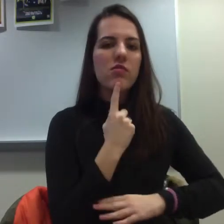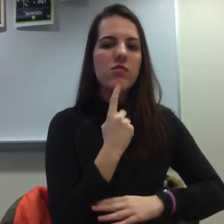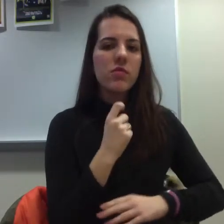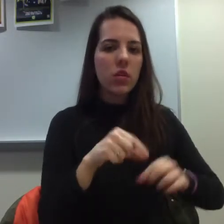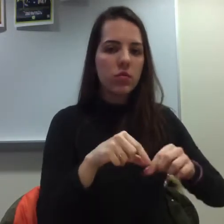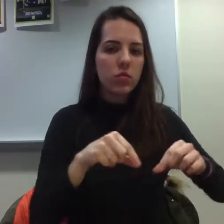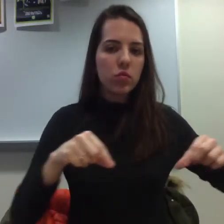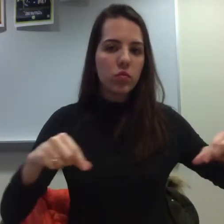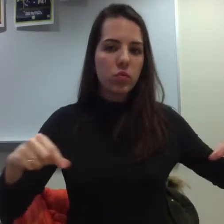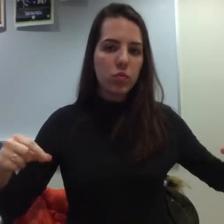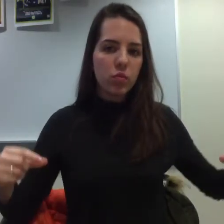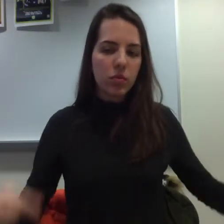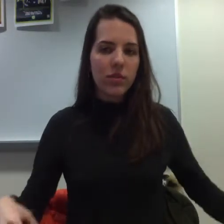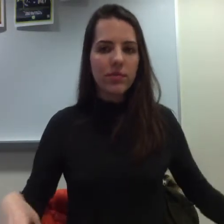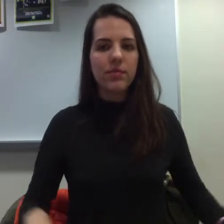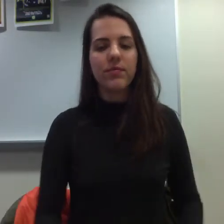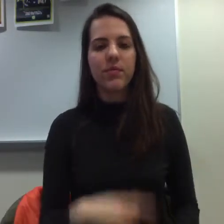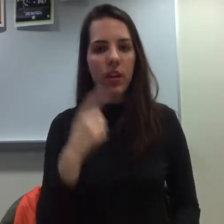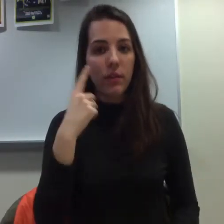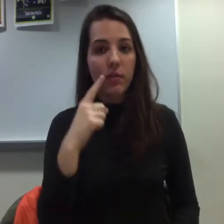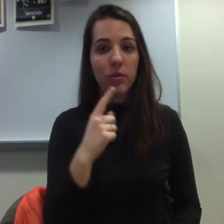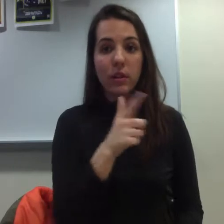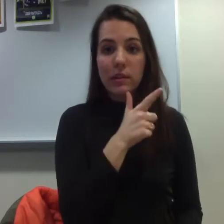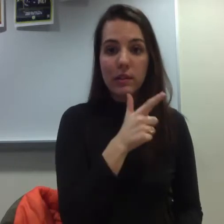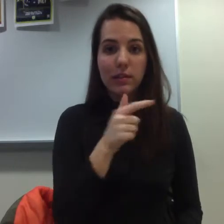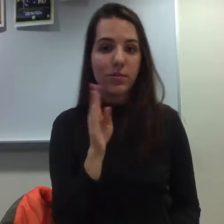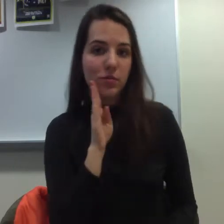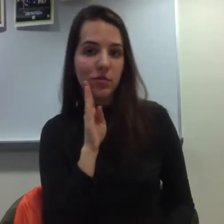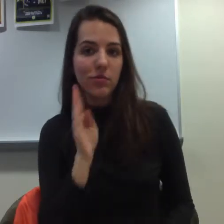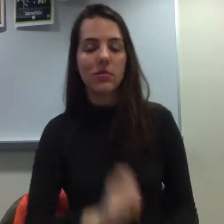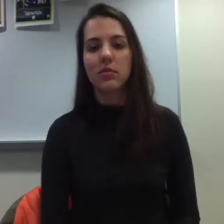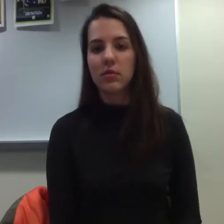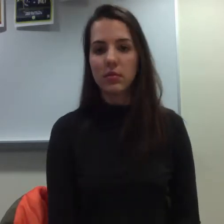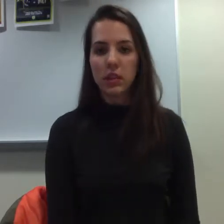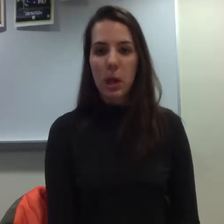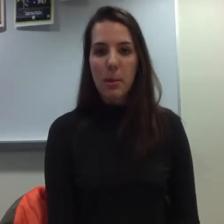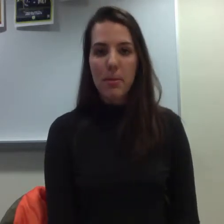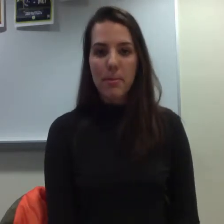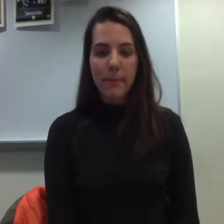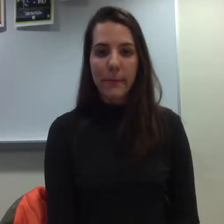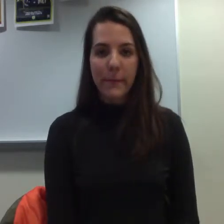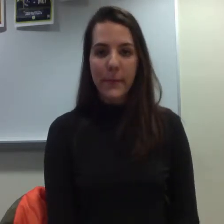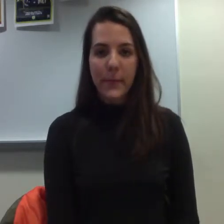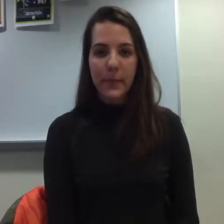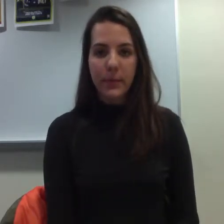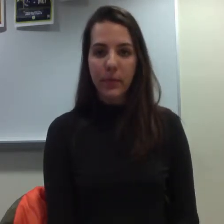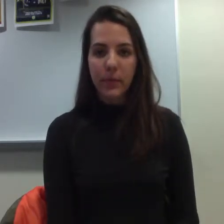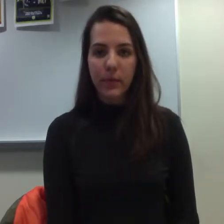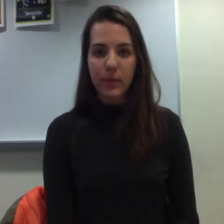Also, there was an old stone sink there. We had no running water. They had to go into the garden and draw water from the